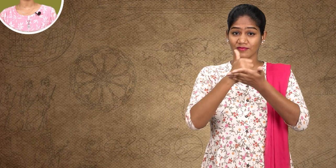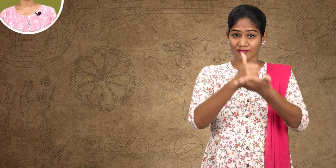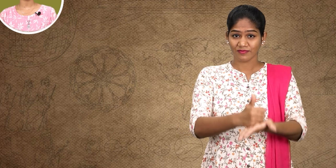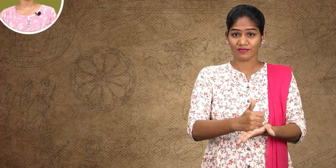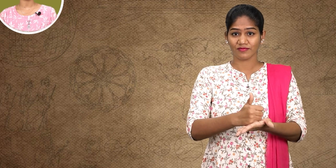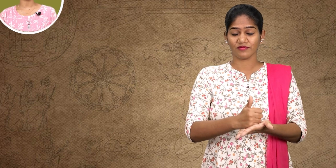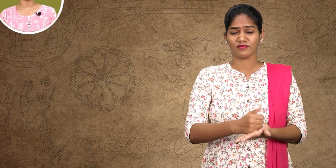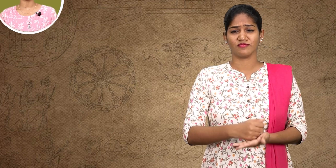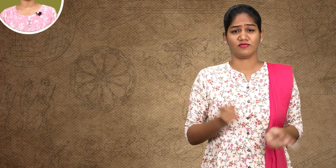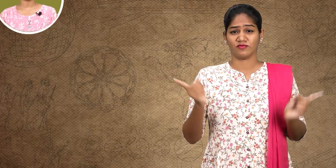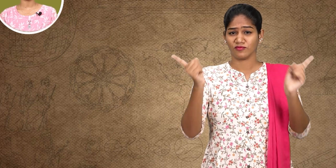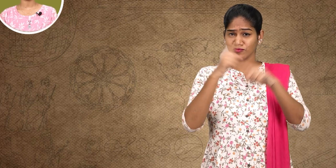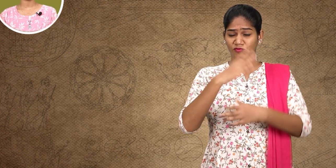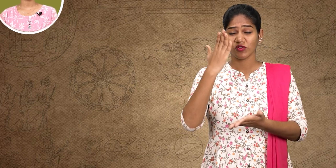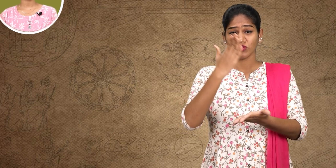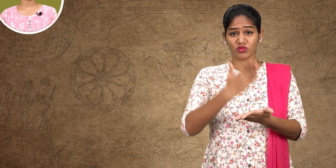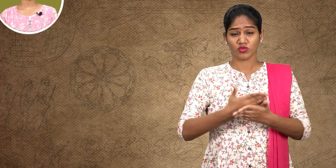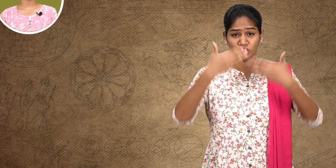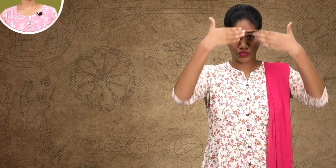the Parda system.